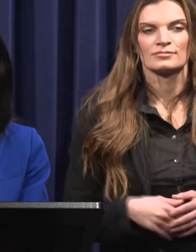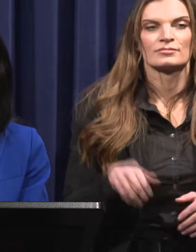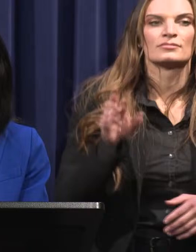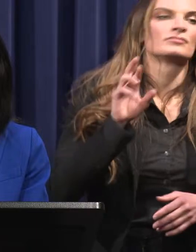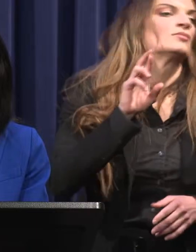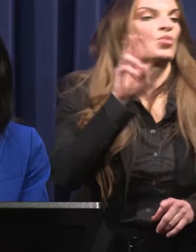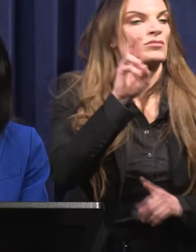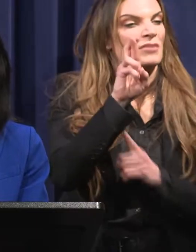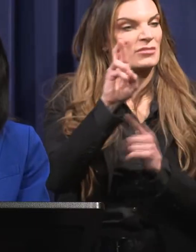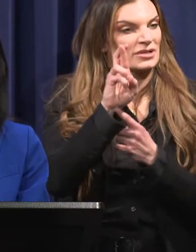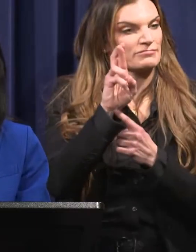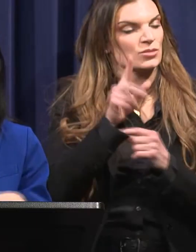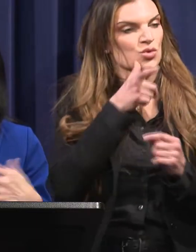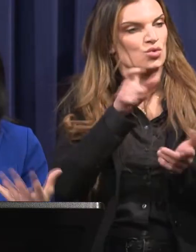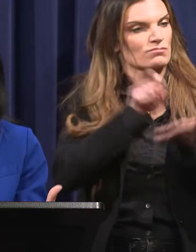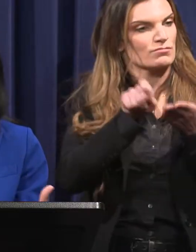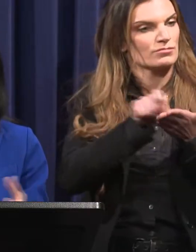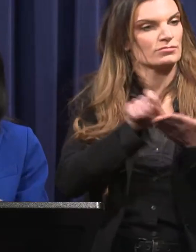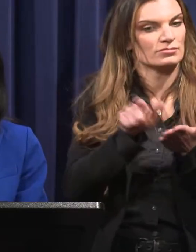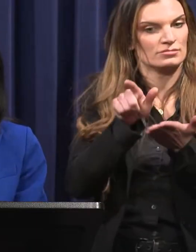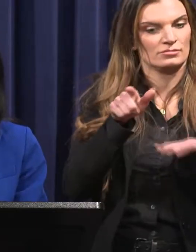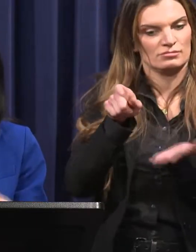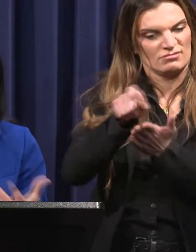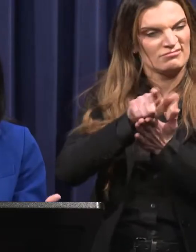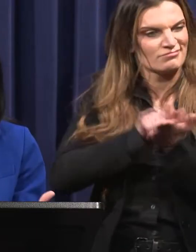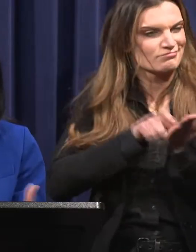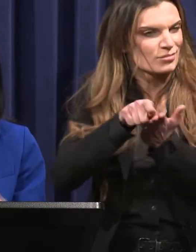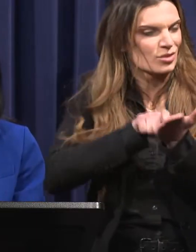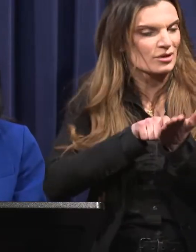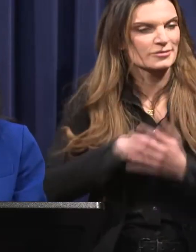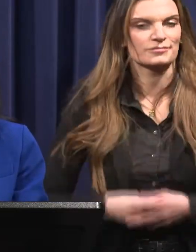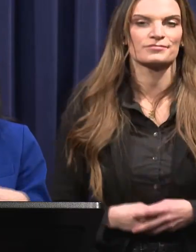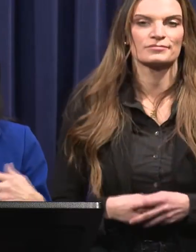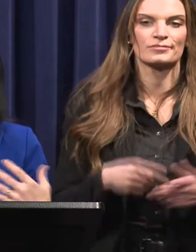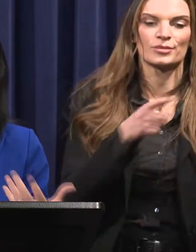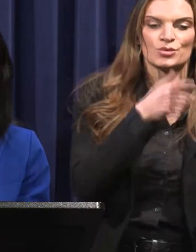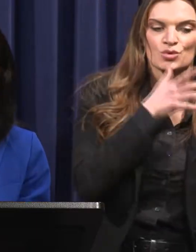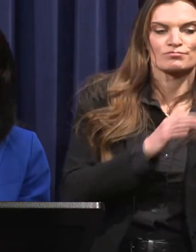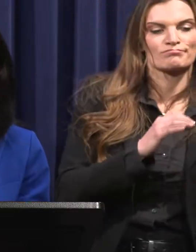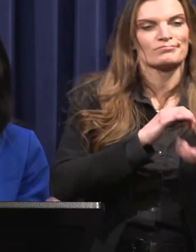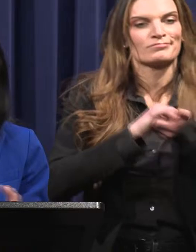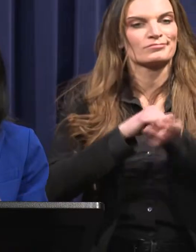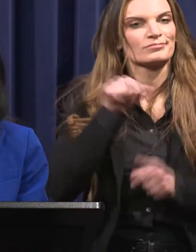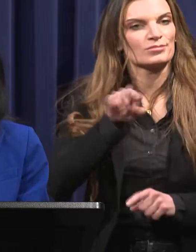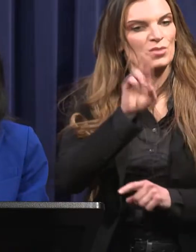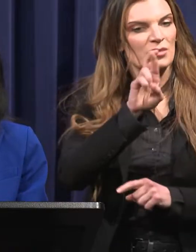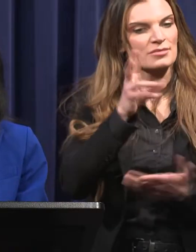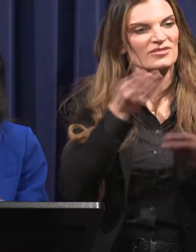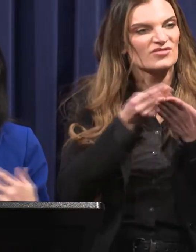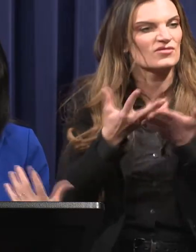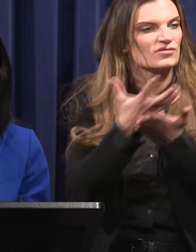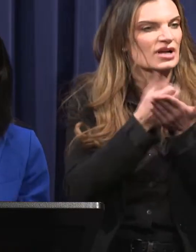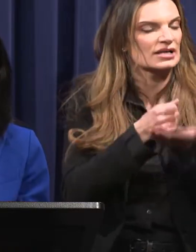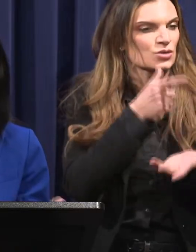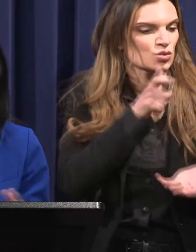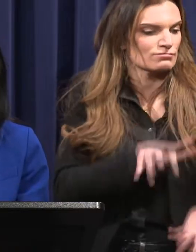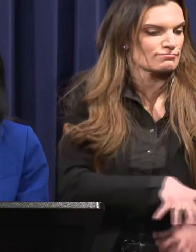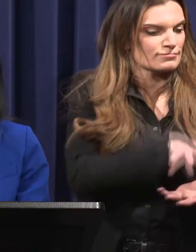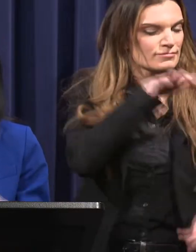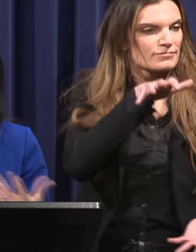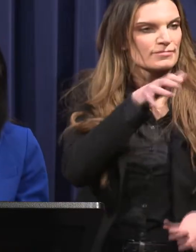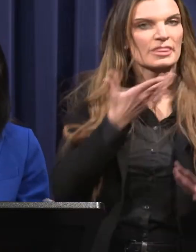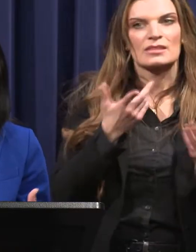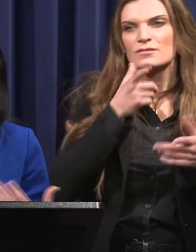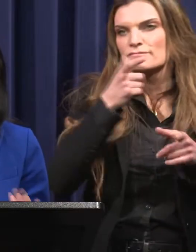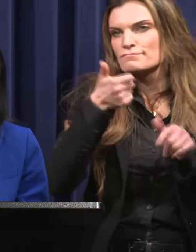Republican lawmakers, and not just lawmakers, but of course those associated with them, Republican fundraisers or strategists